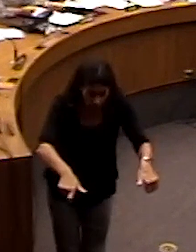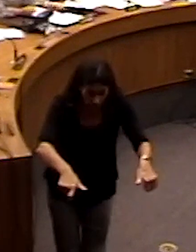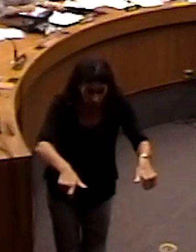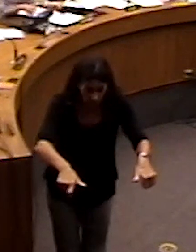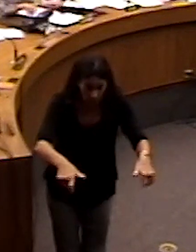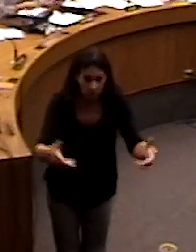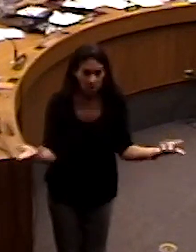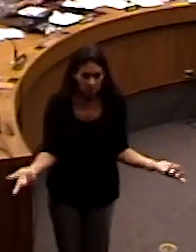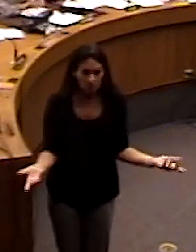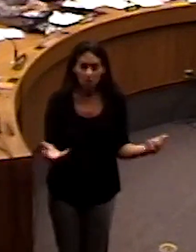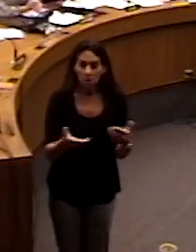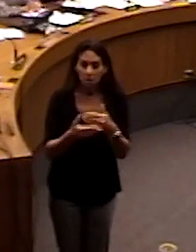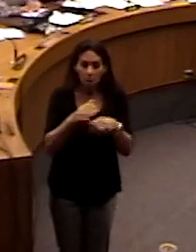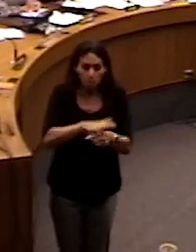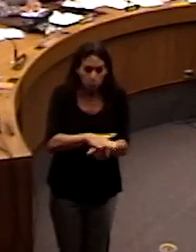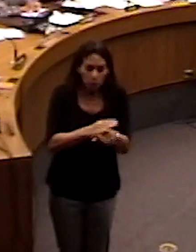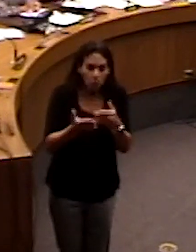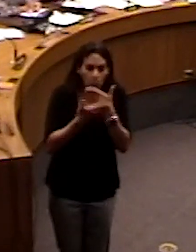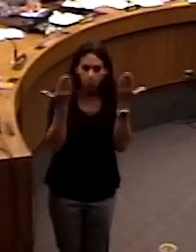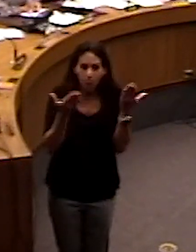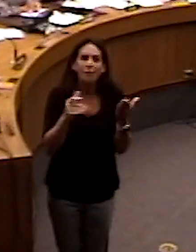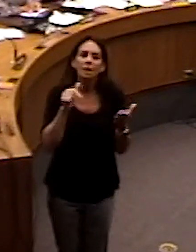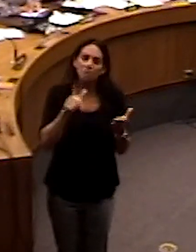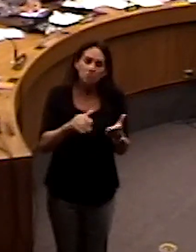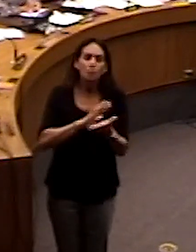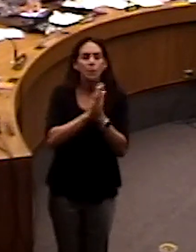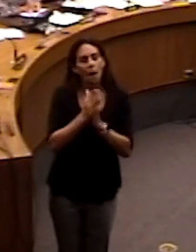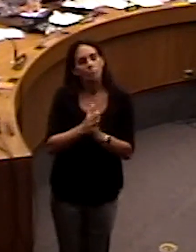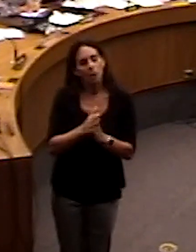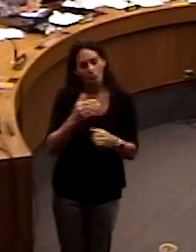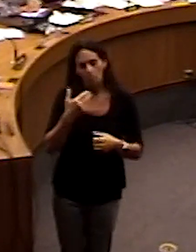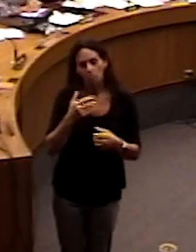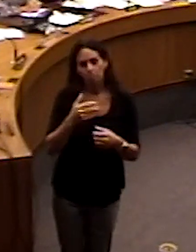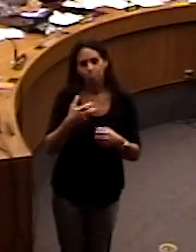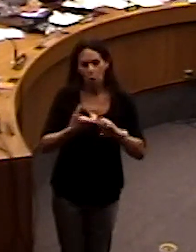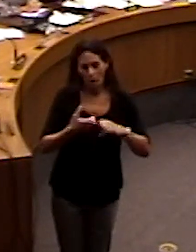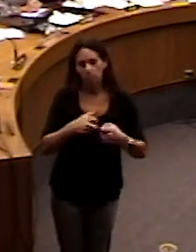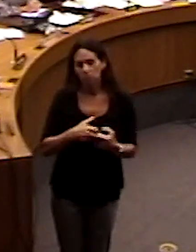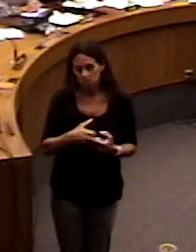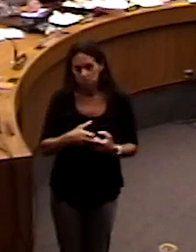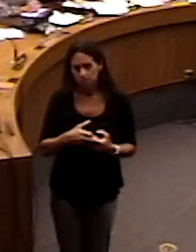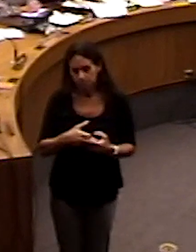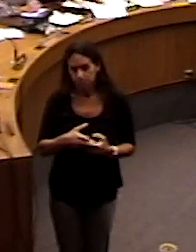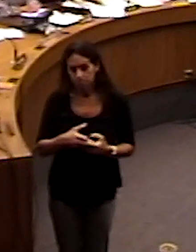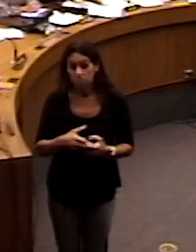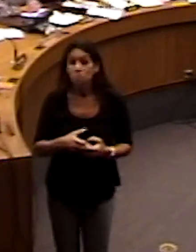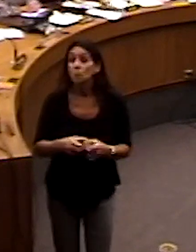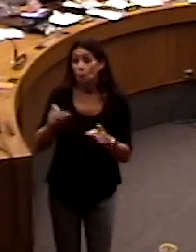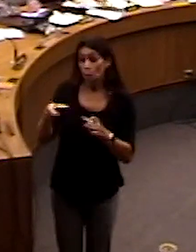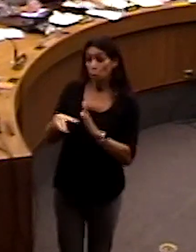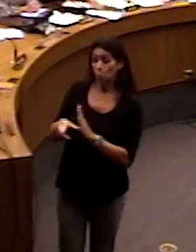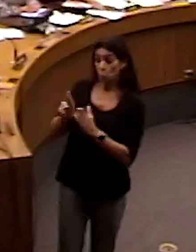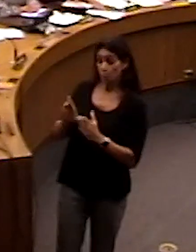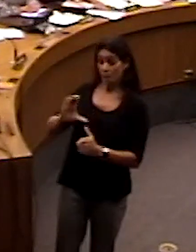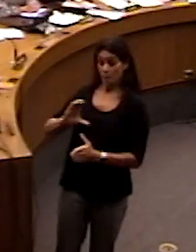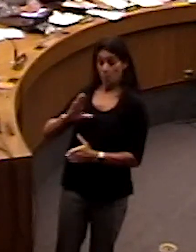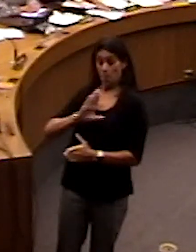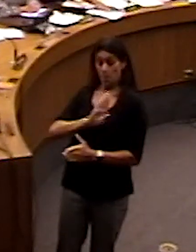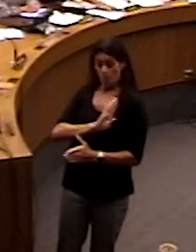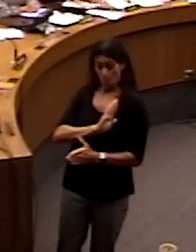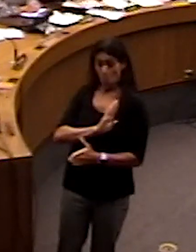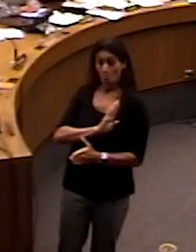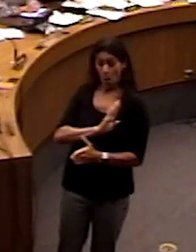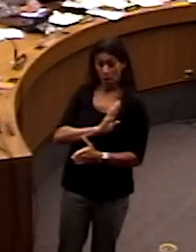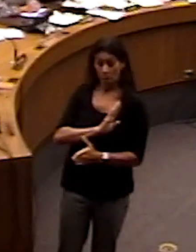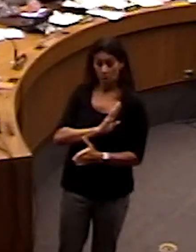this water issue is becoming huge. And according to the Rent Review Board meeting that we